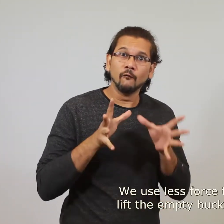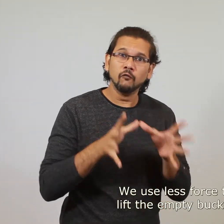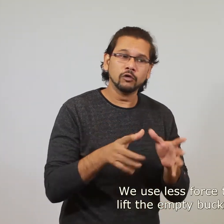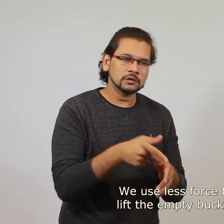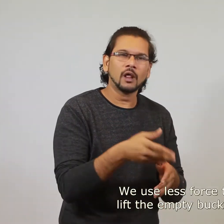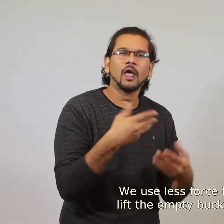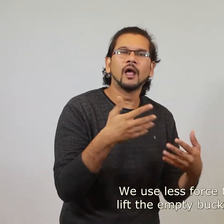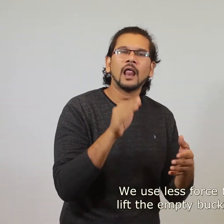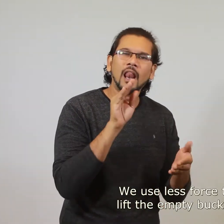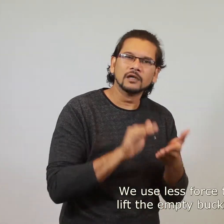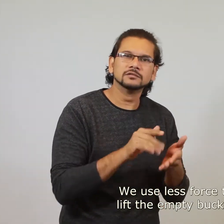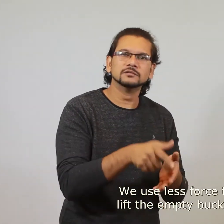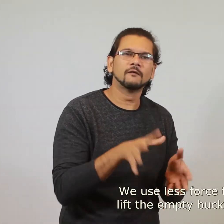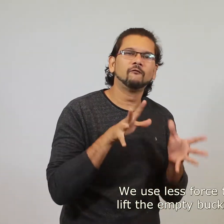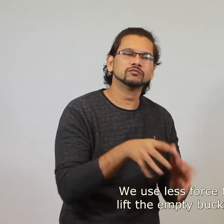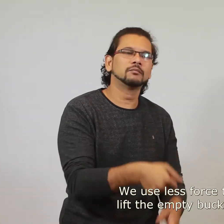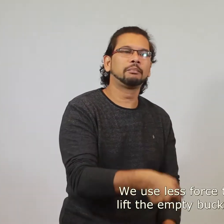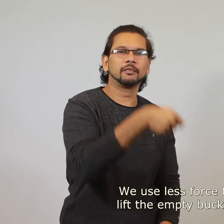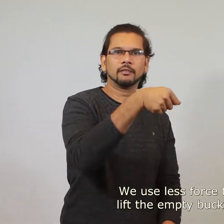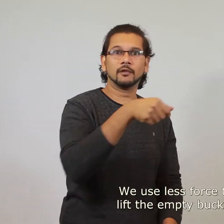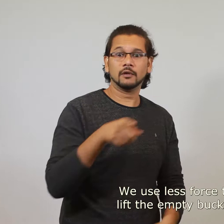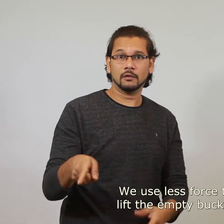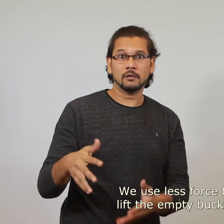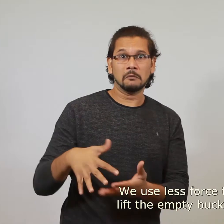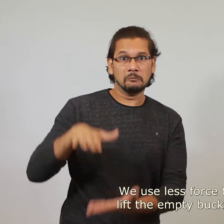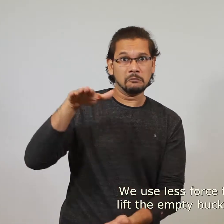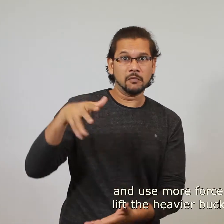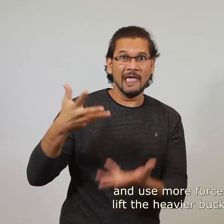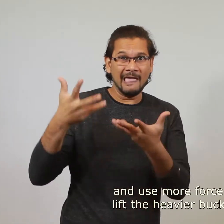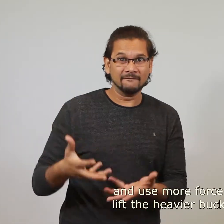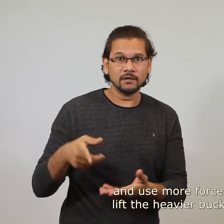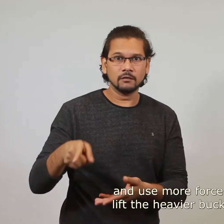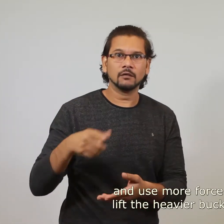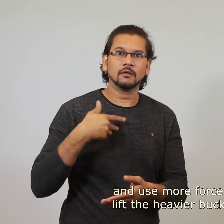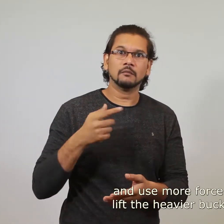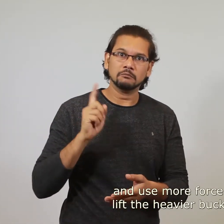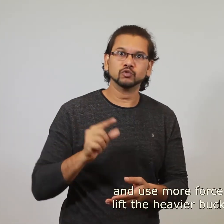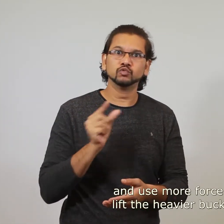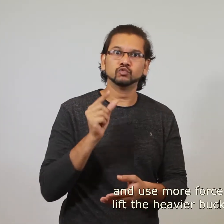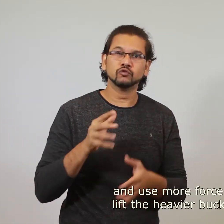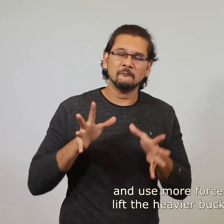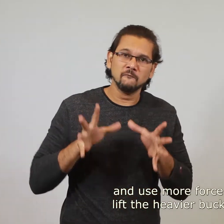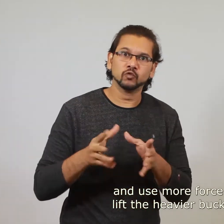We use less force to lift the empty bucket and use more force to lift the heavier